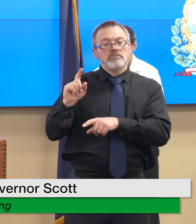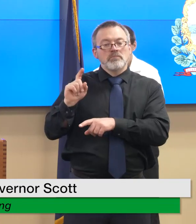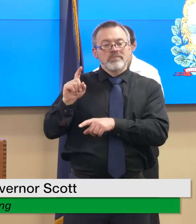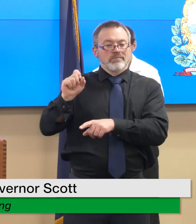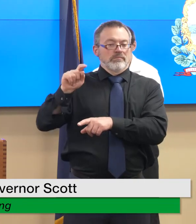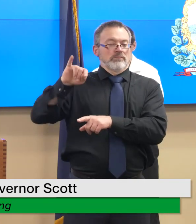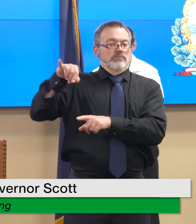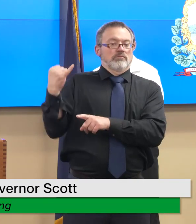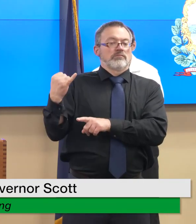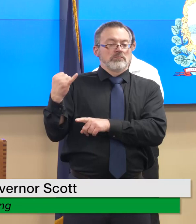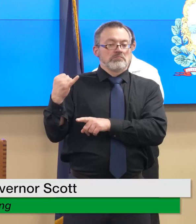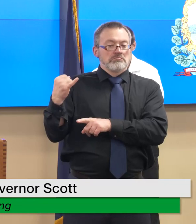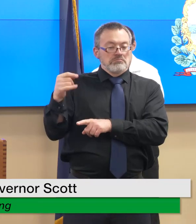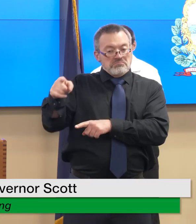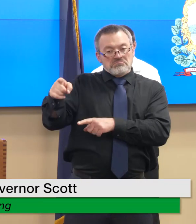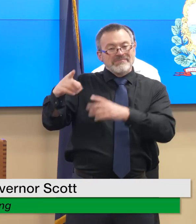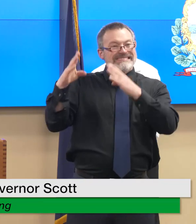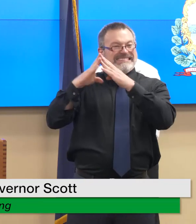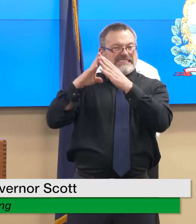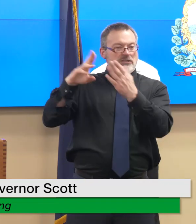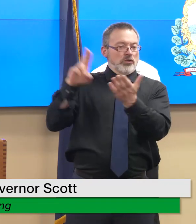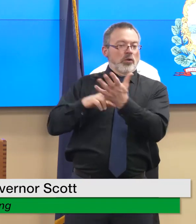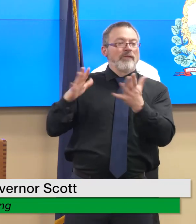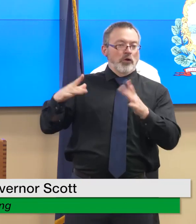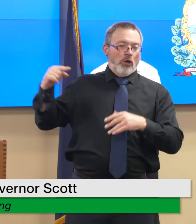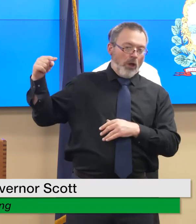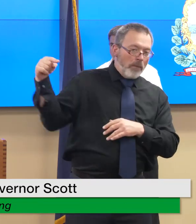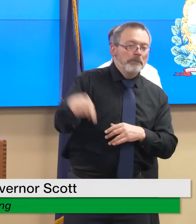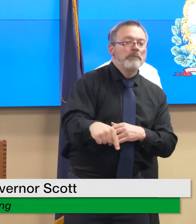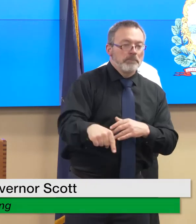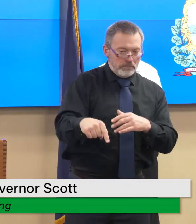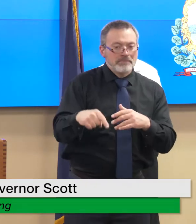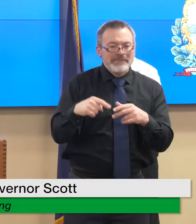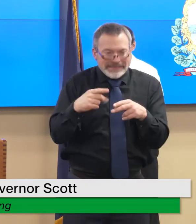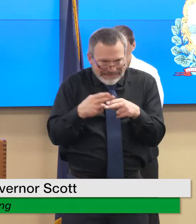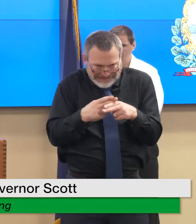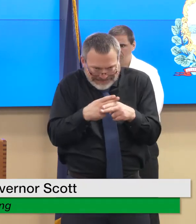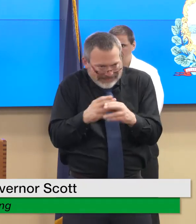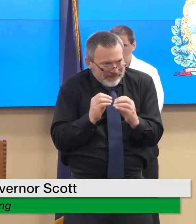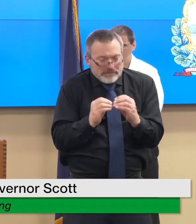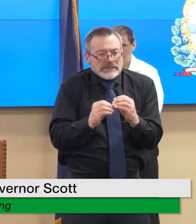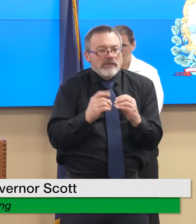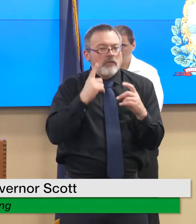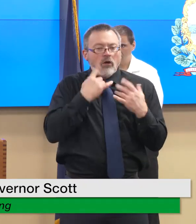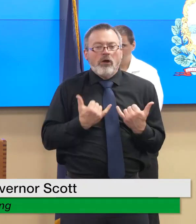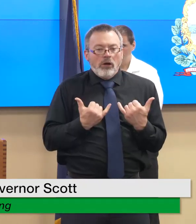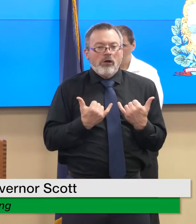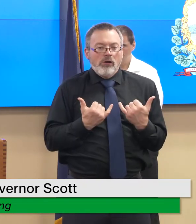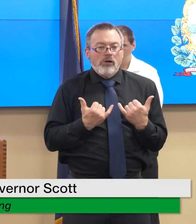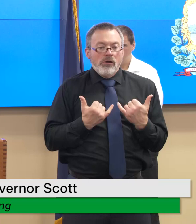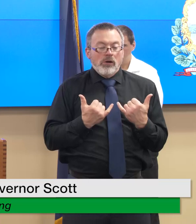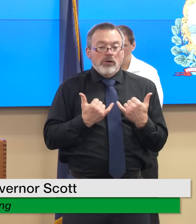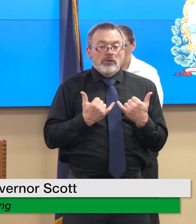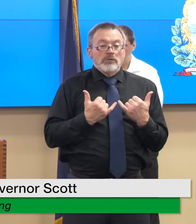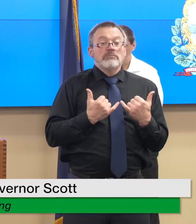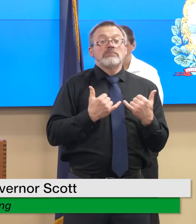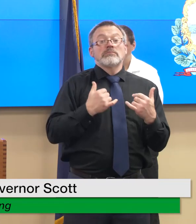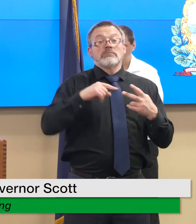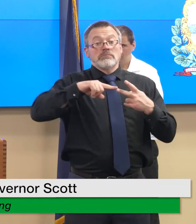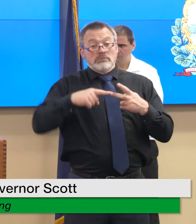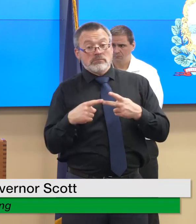contractors on site working to implement temporary repairs. In addition, the access road to